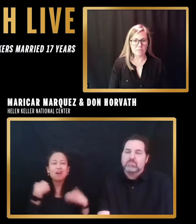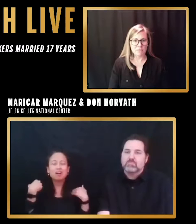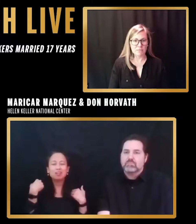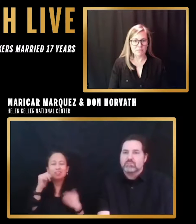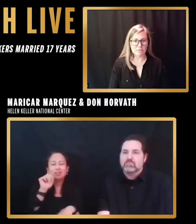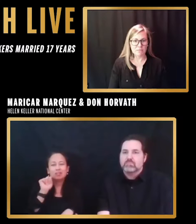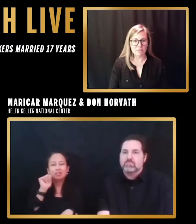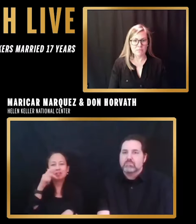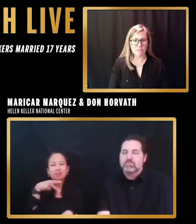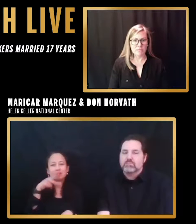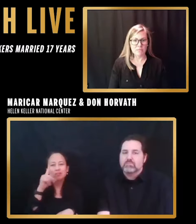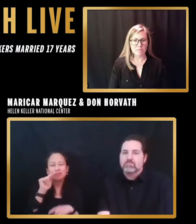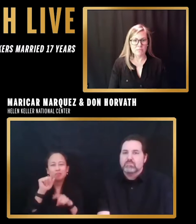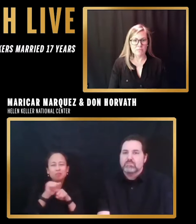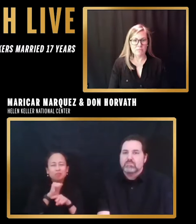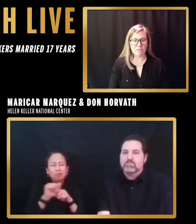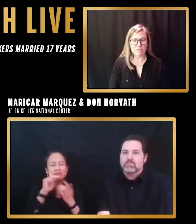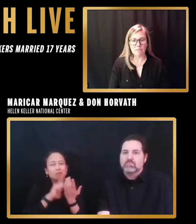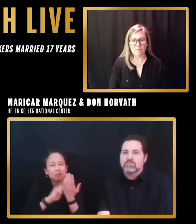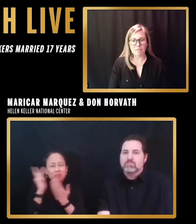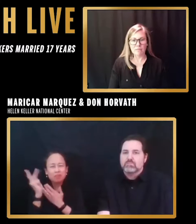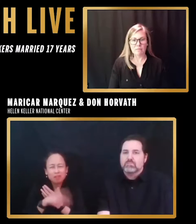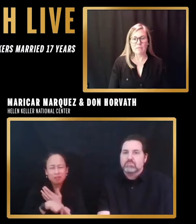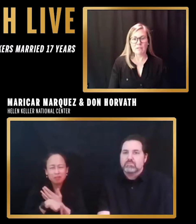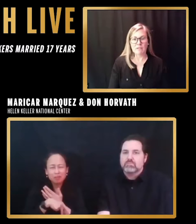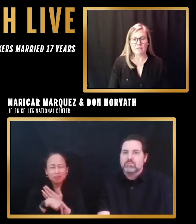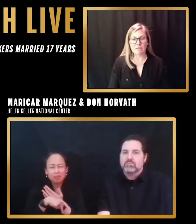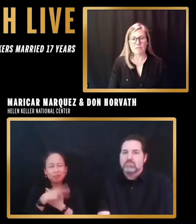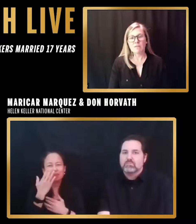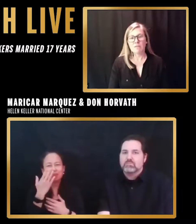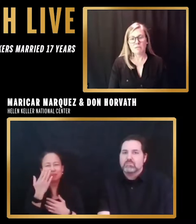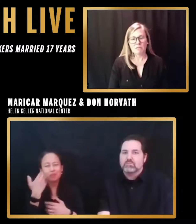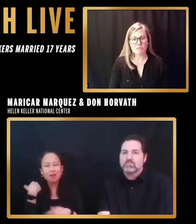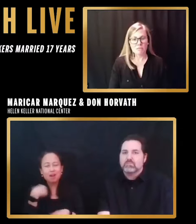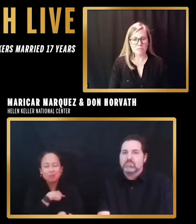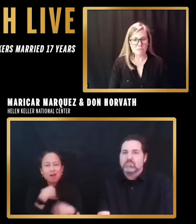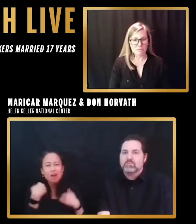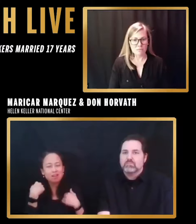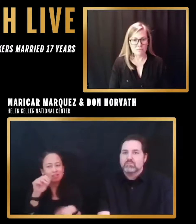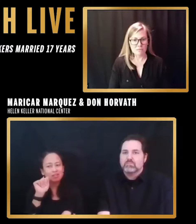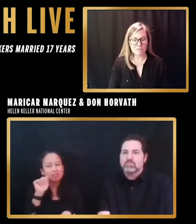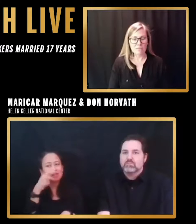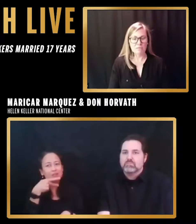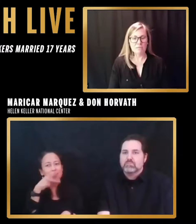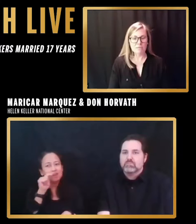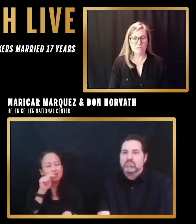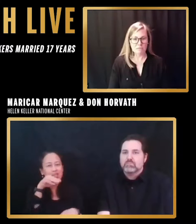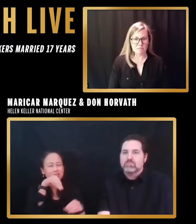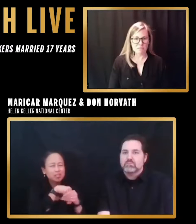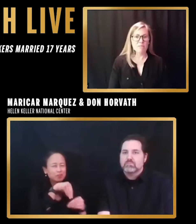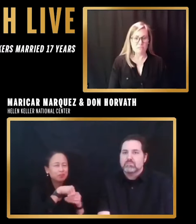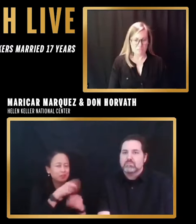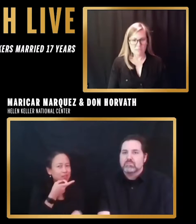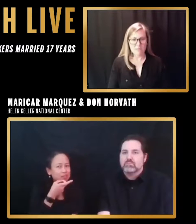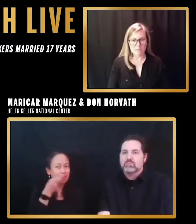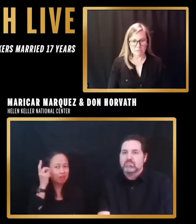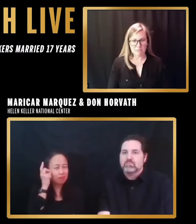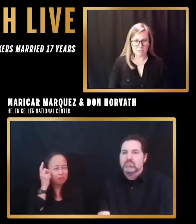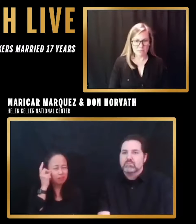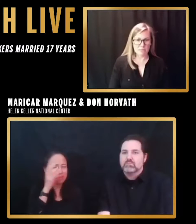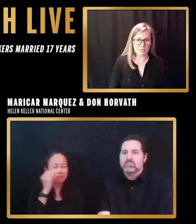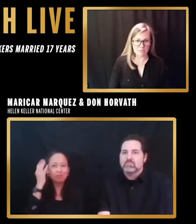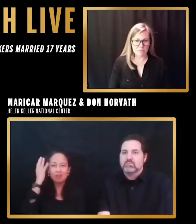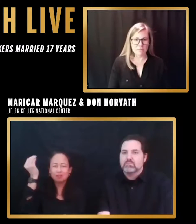We teach our students how to live as independently and as safely as possible. We also have